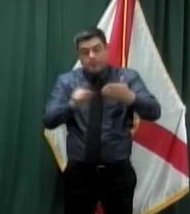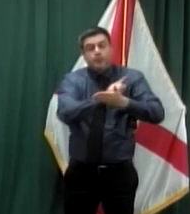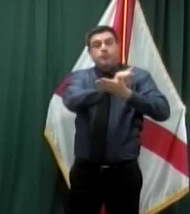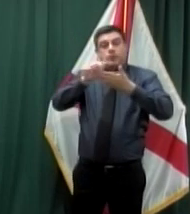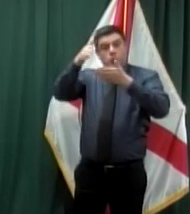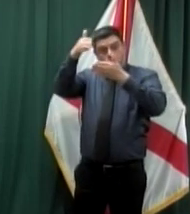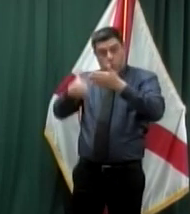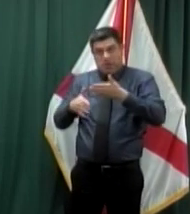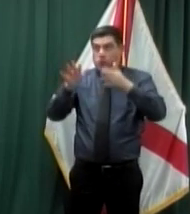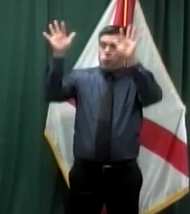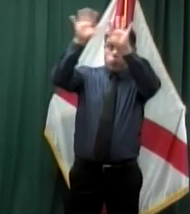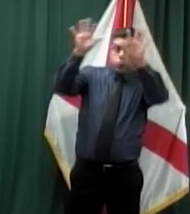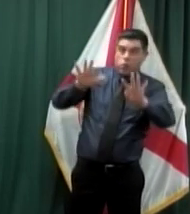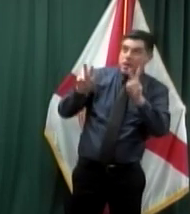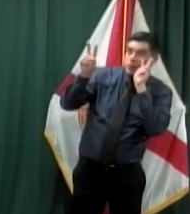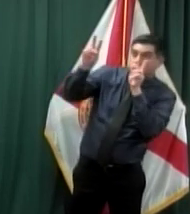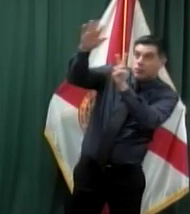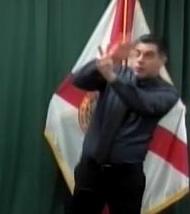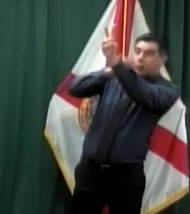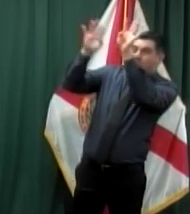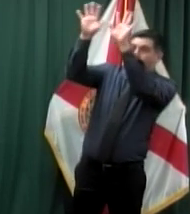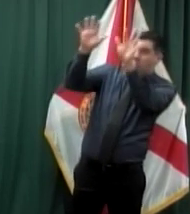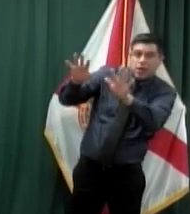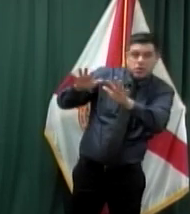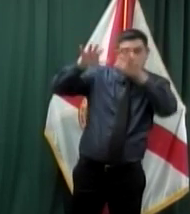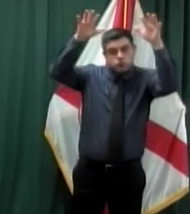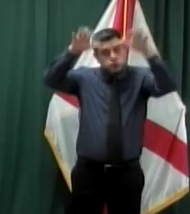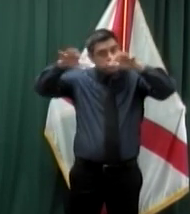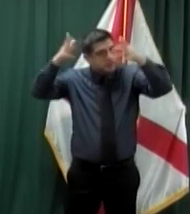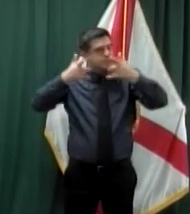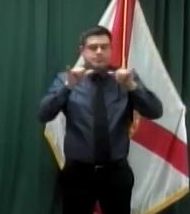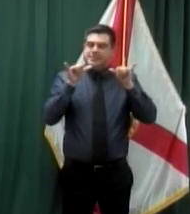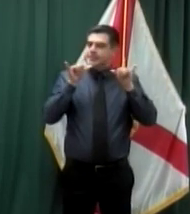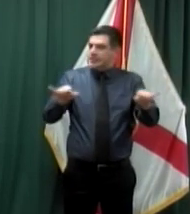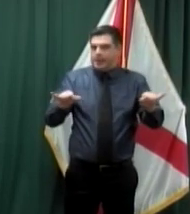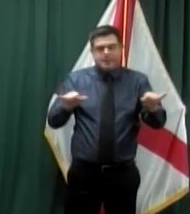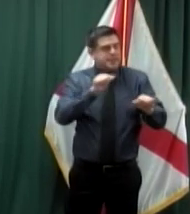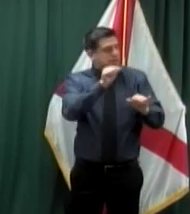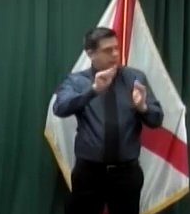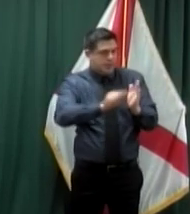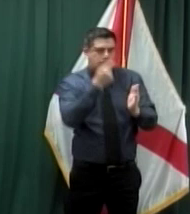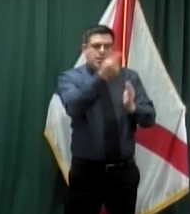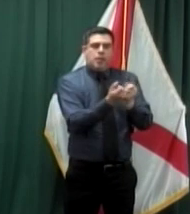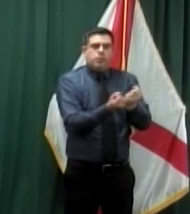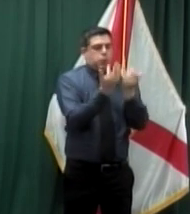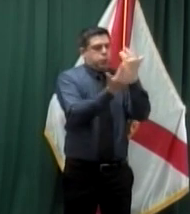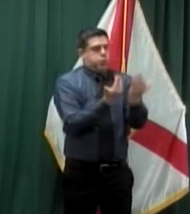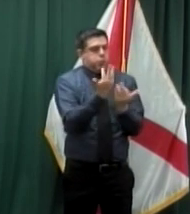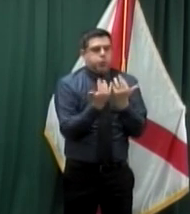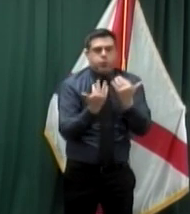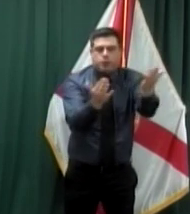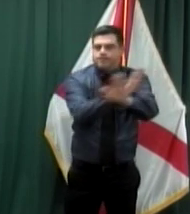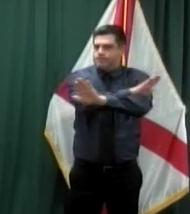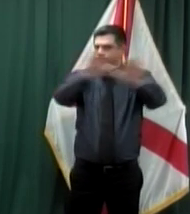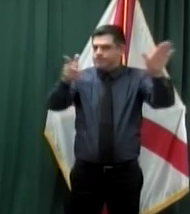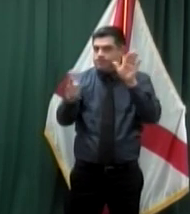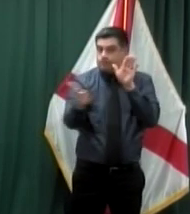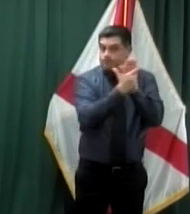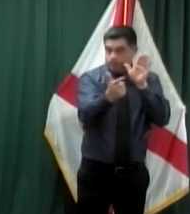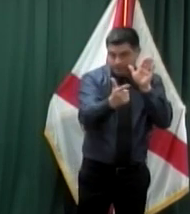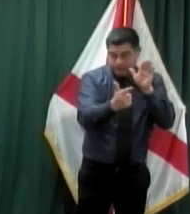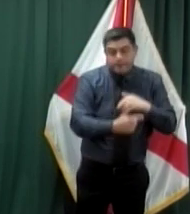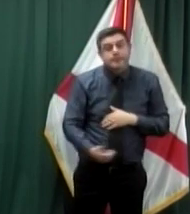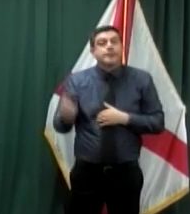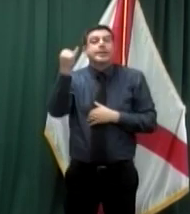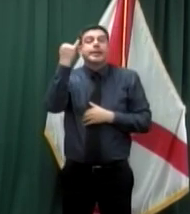will remain in effect. Also, lightning can spark brush fires, and we ask residents to call 911 if they see a